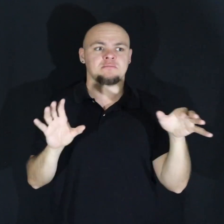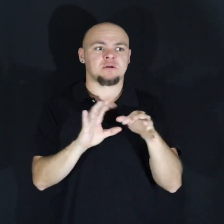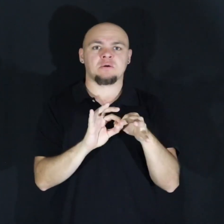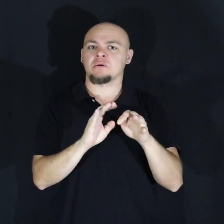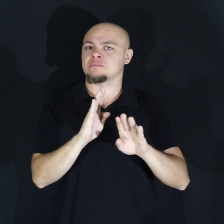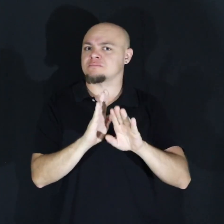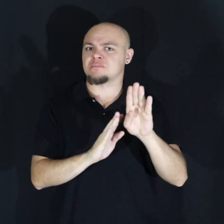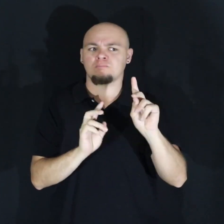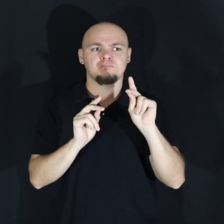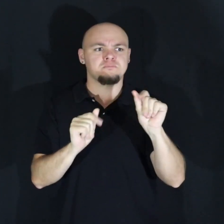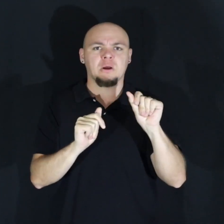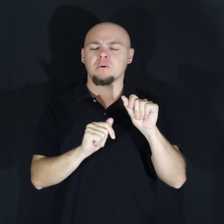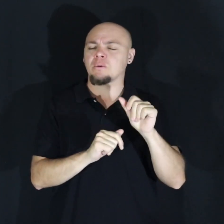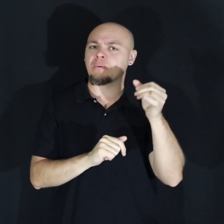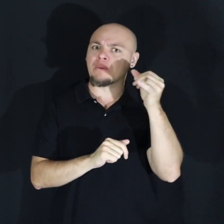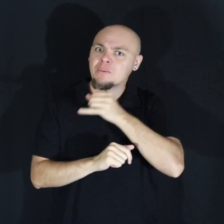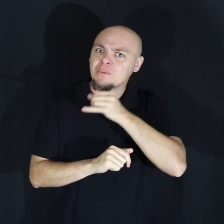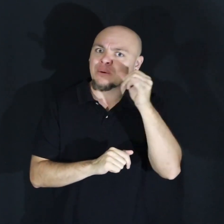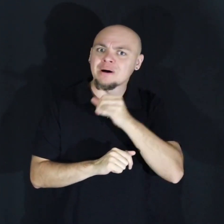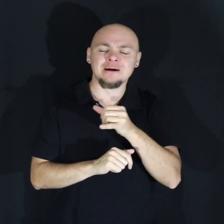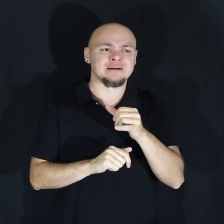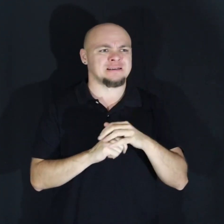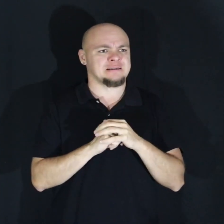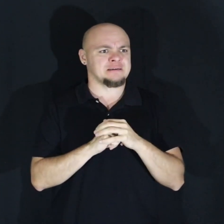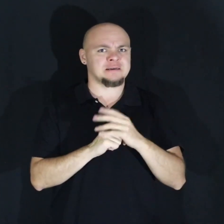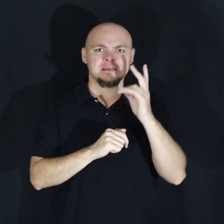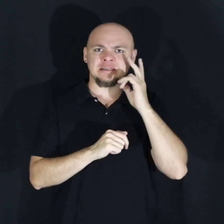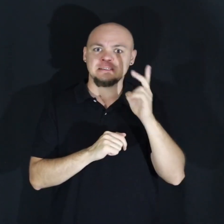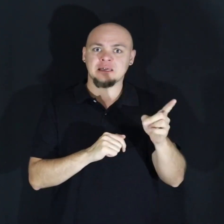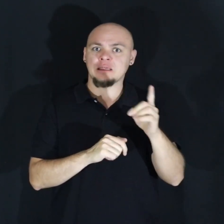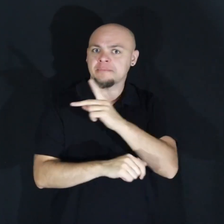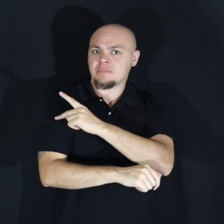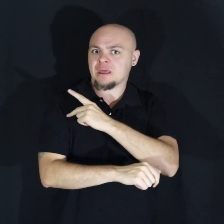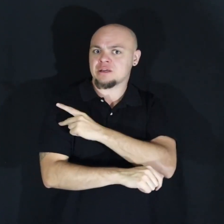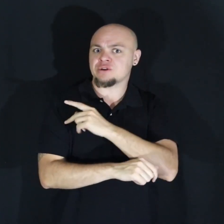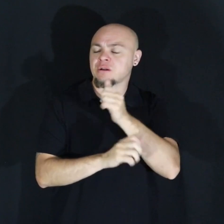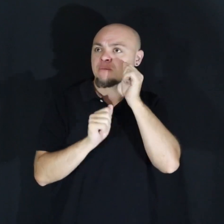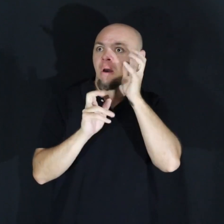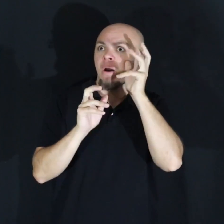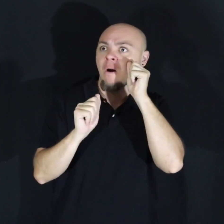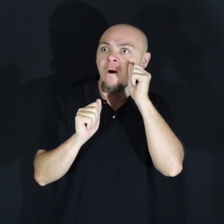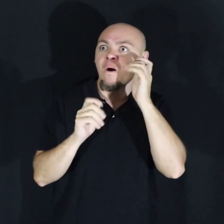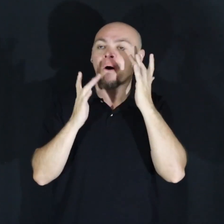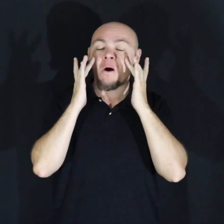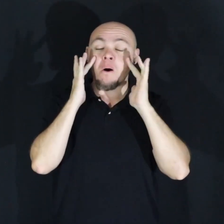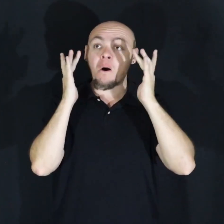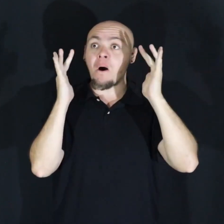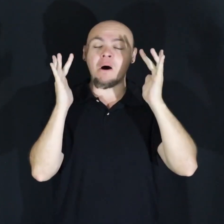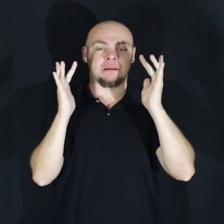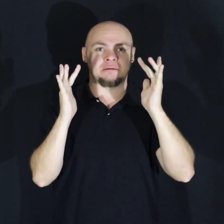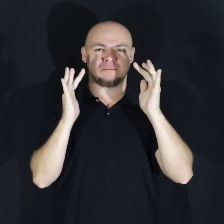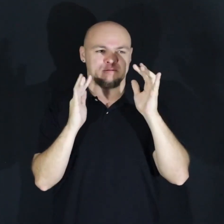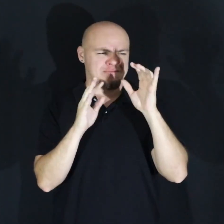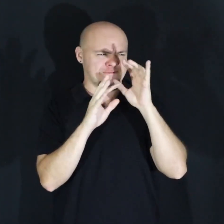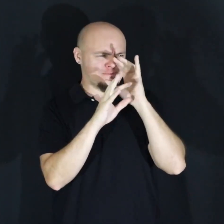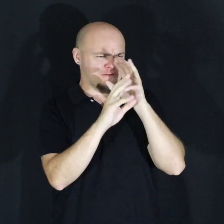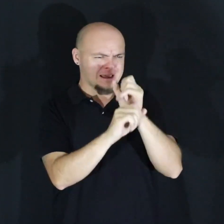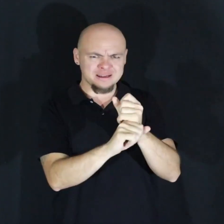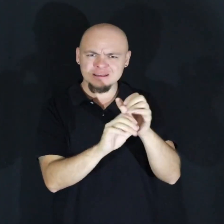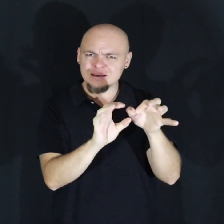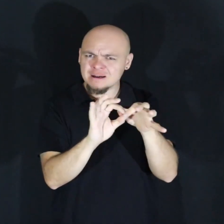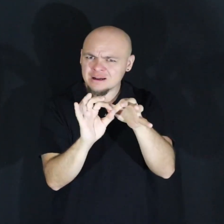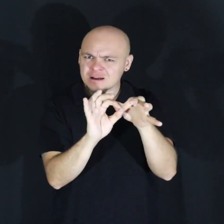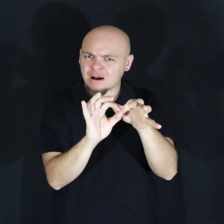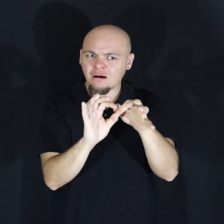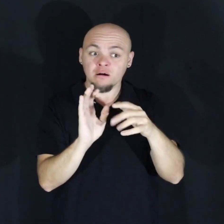fostered immediately was incredible. It was amazing seeing this patient light up and how fascinating it was. And I think this underlies an